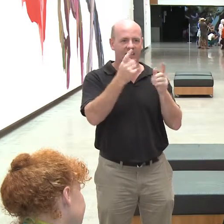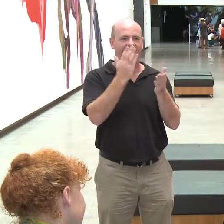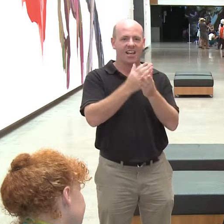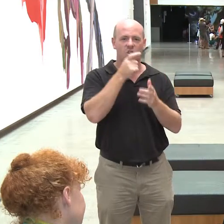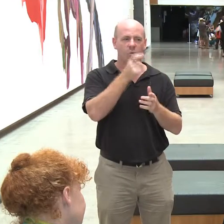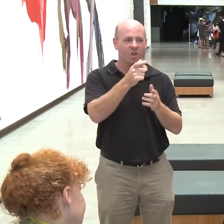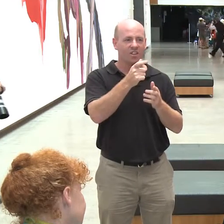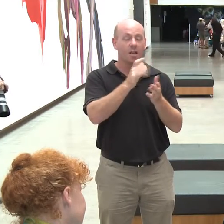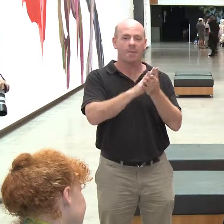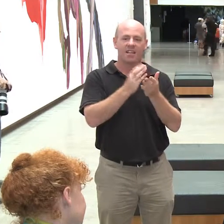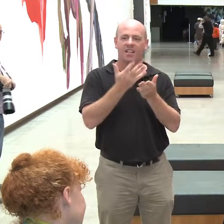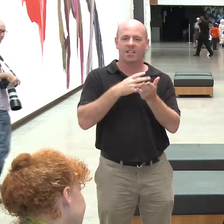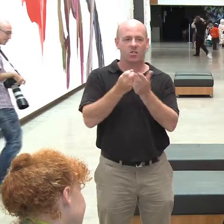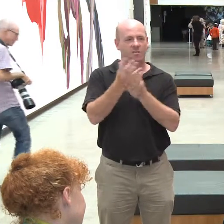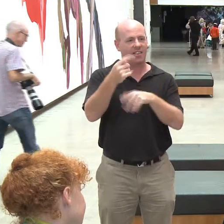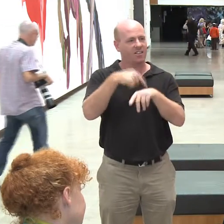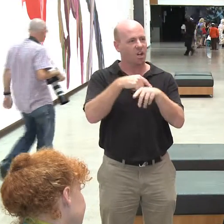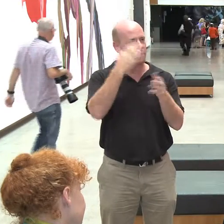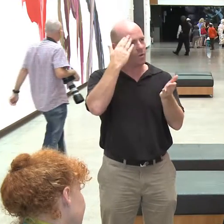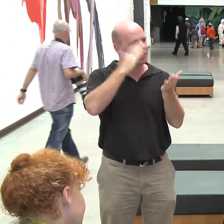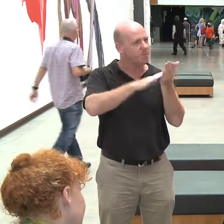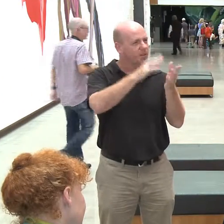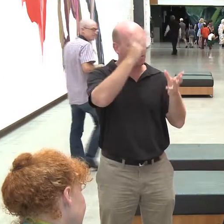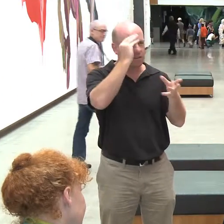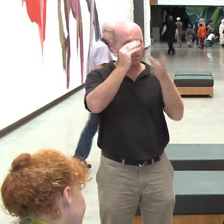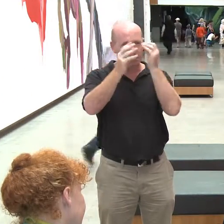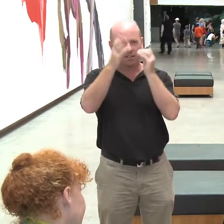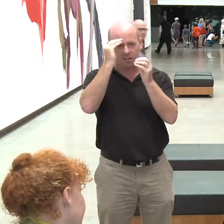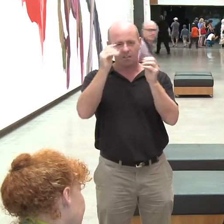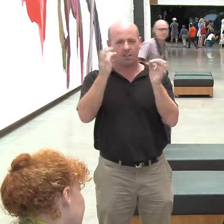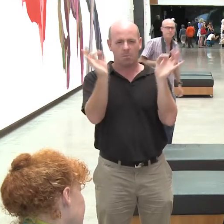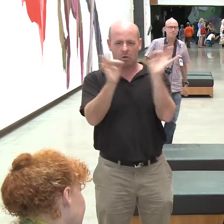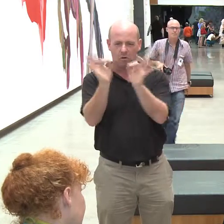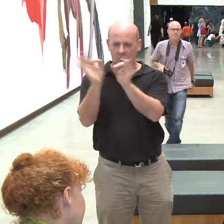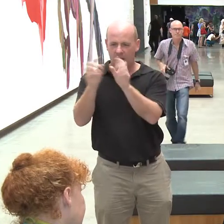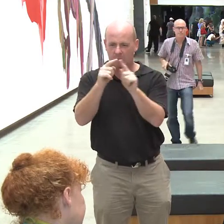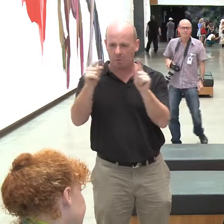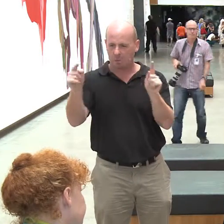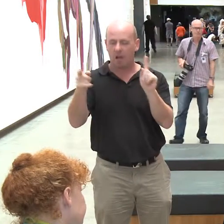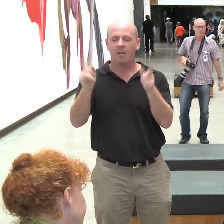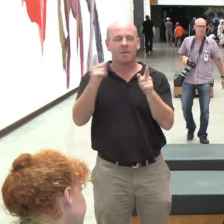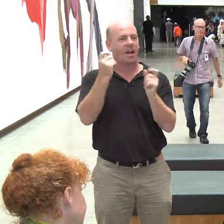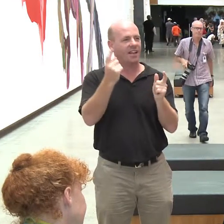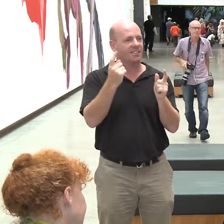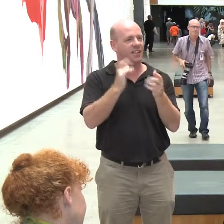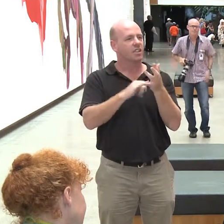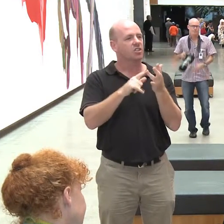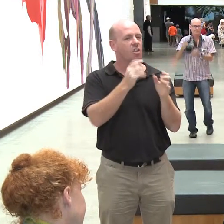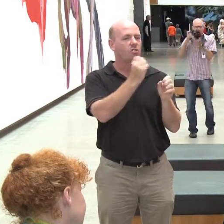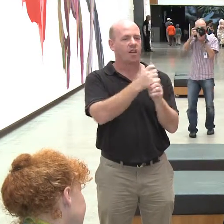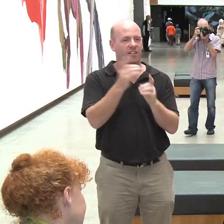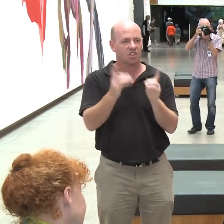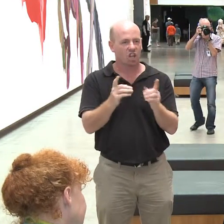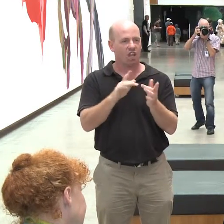time noticing and experiencing the work. So the graphic design and the